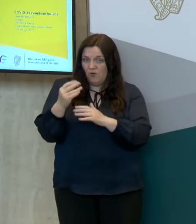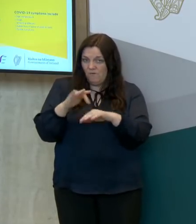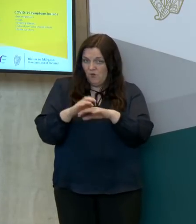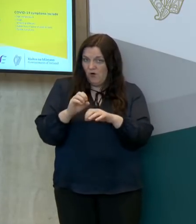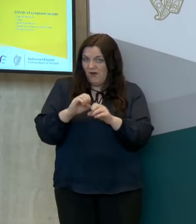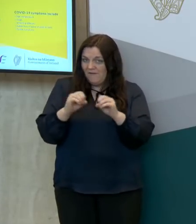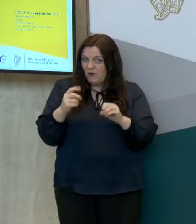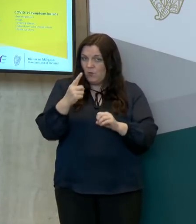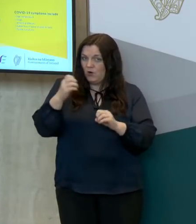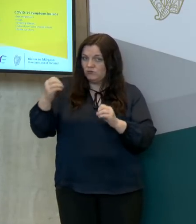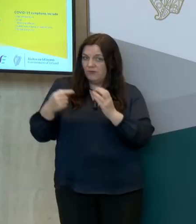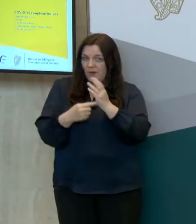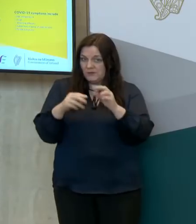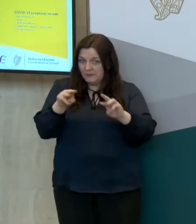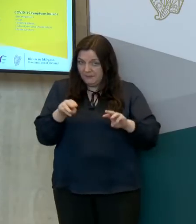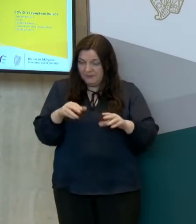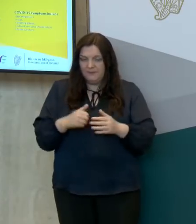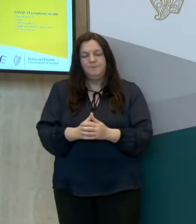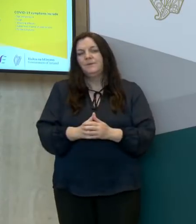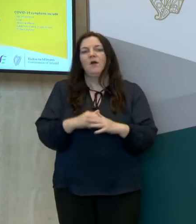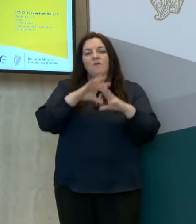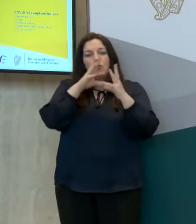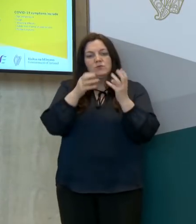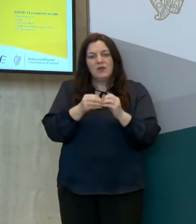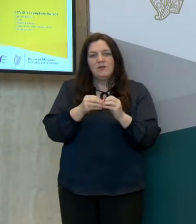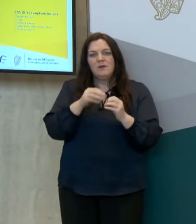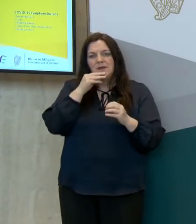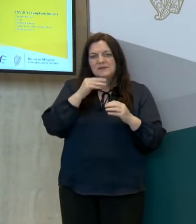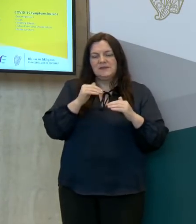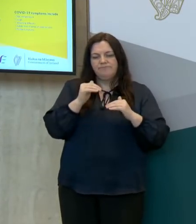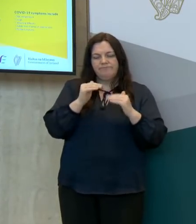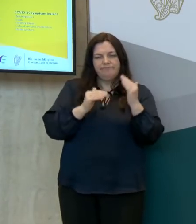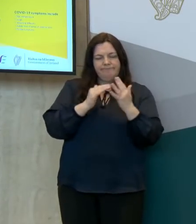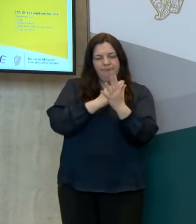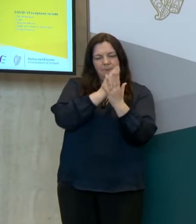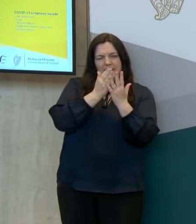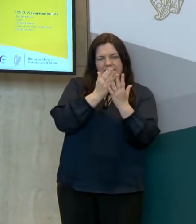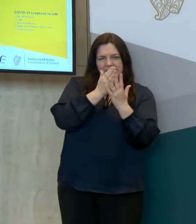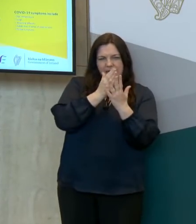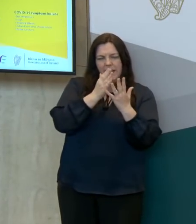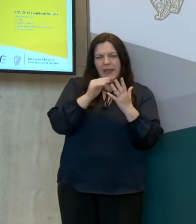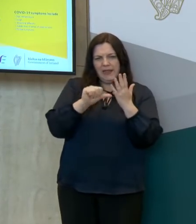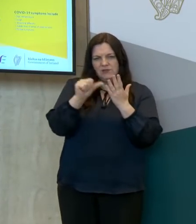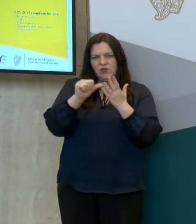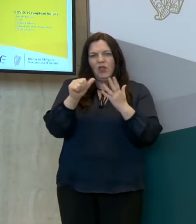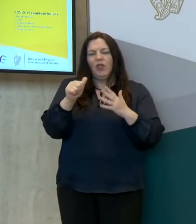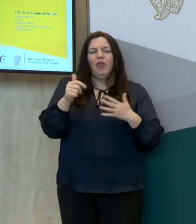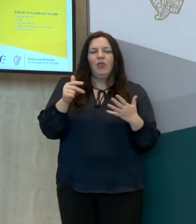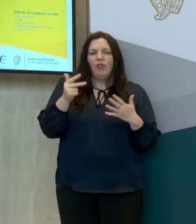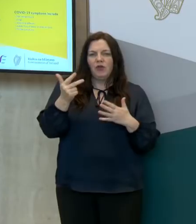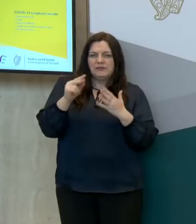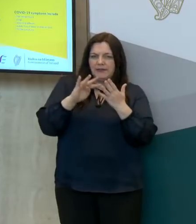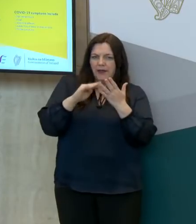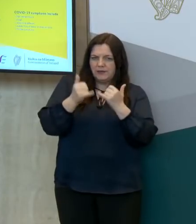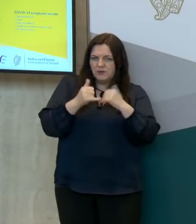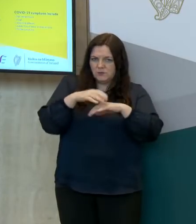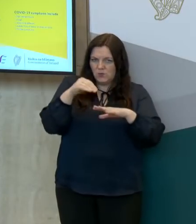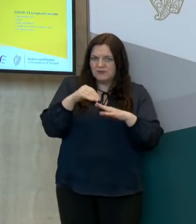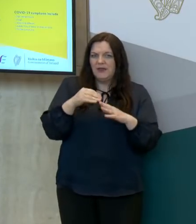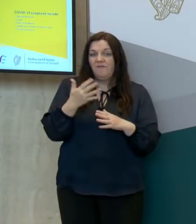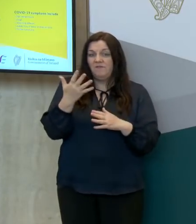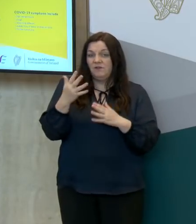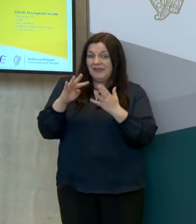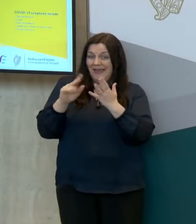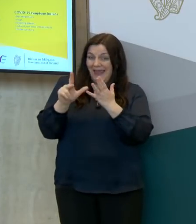Of these 183 cases, the median age is 39 years of age, and 58% are less than 45